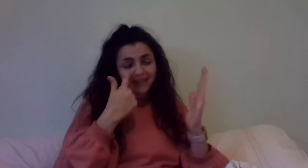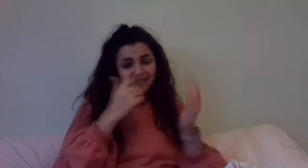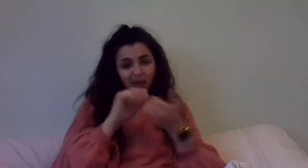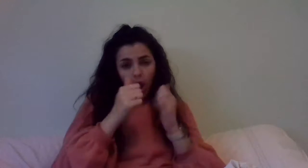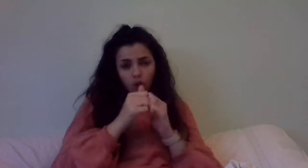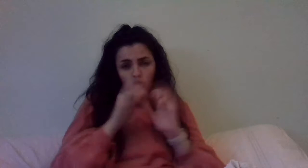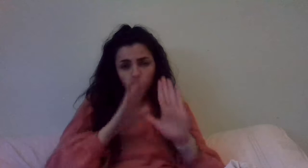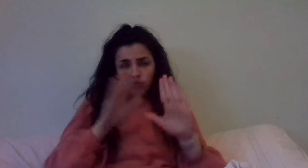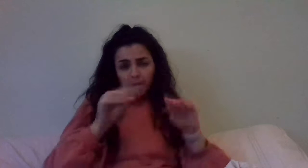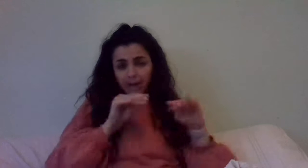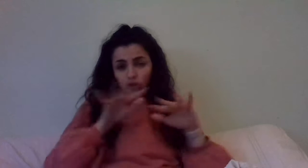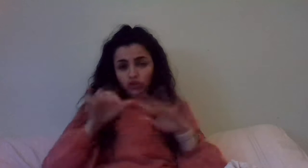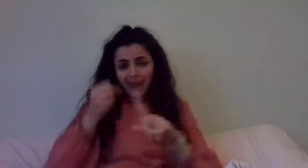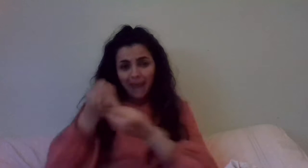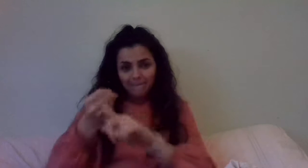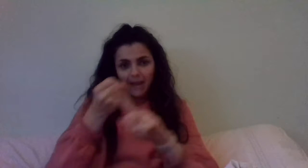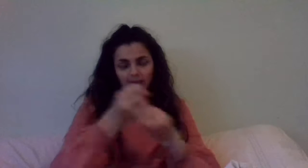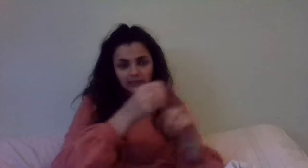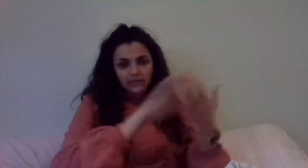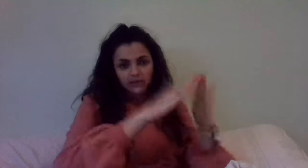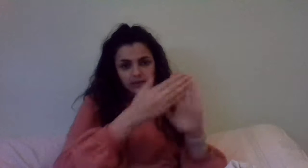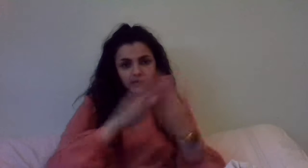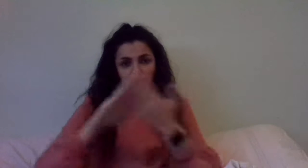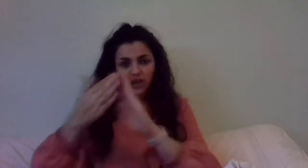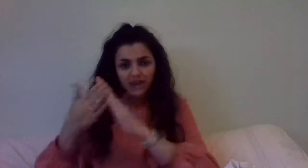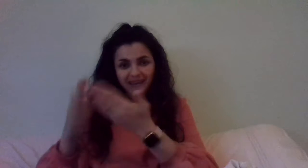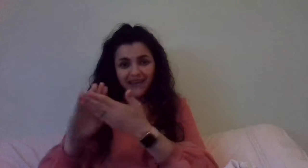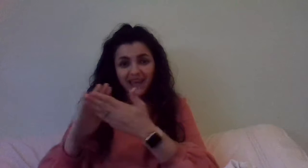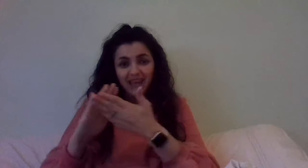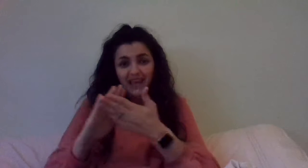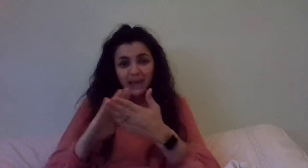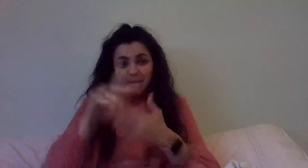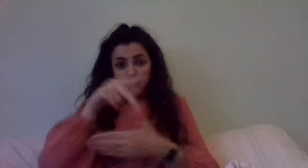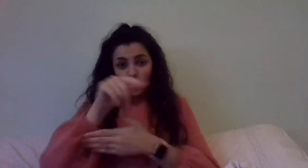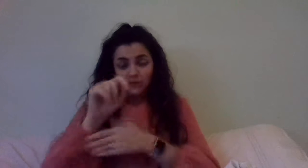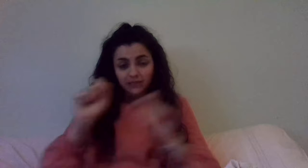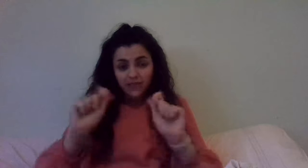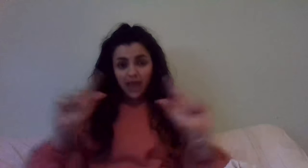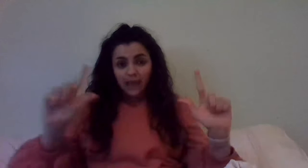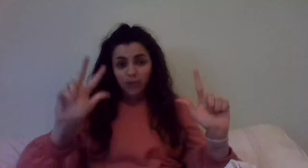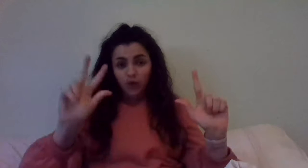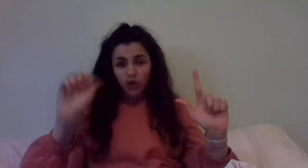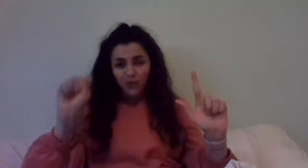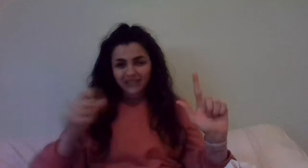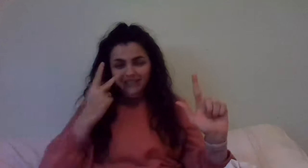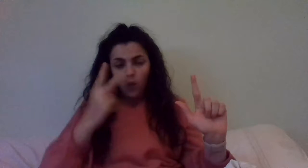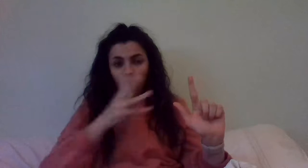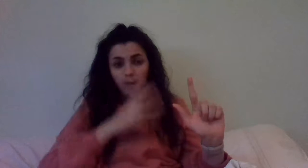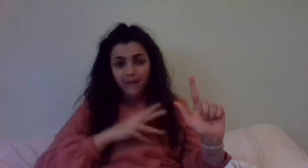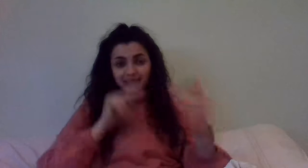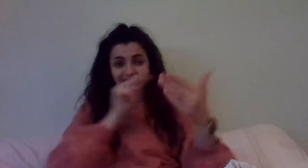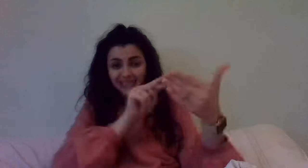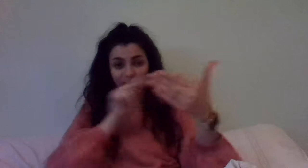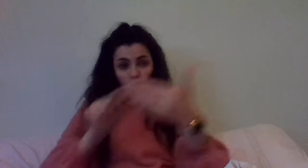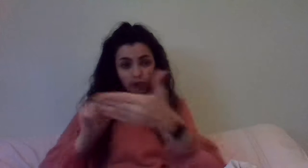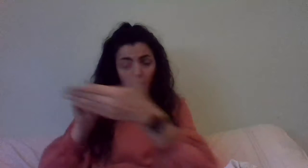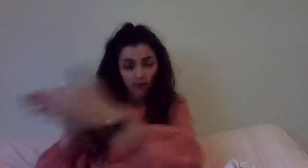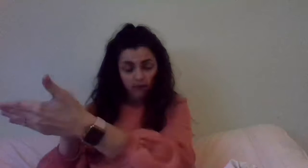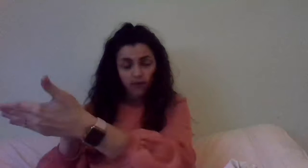number 3, you can see a woman standing in front of these panels. They are very small, as you can see here. They're about approximately 18 by